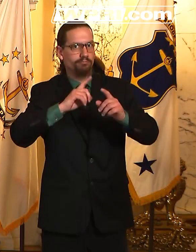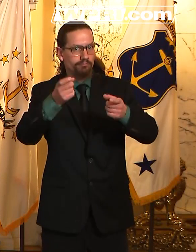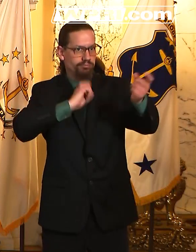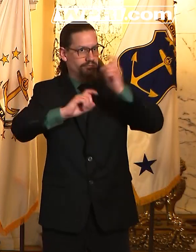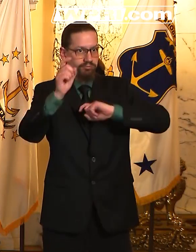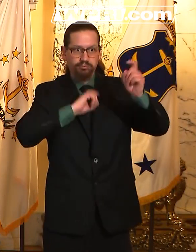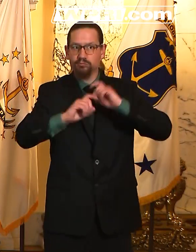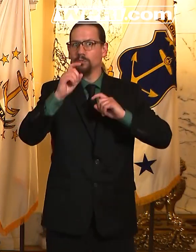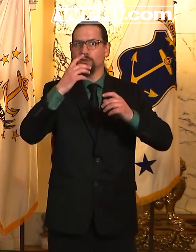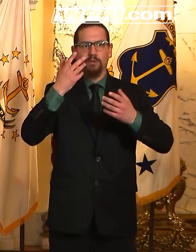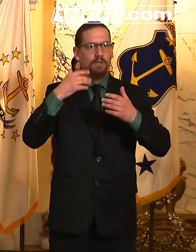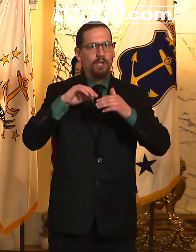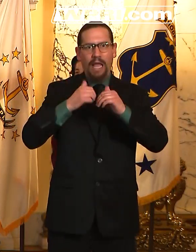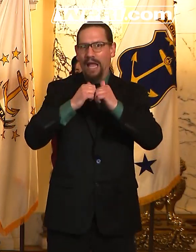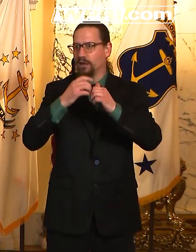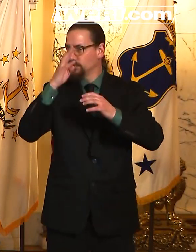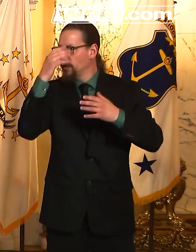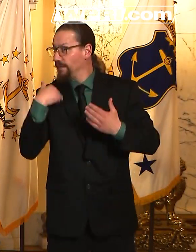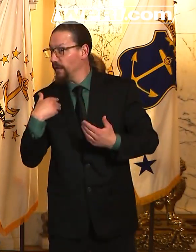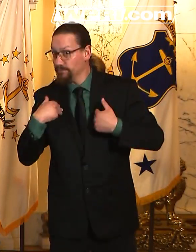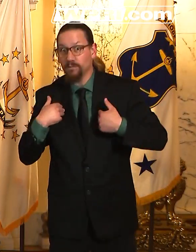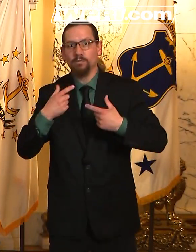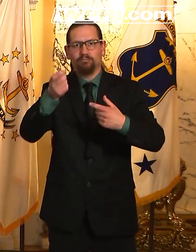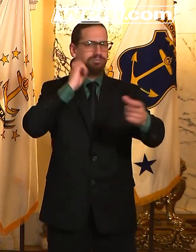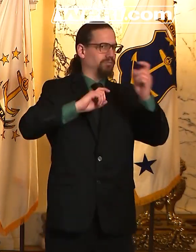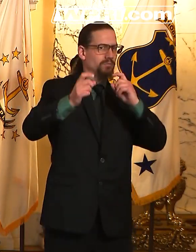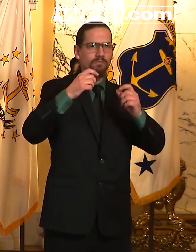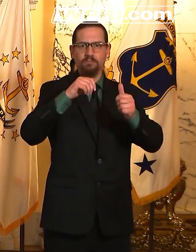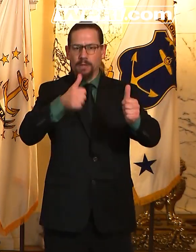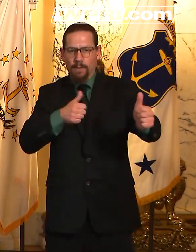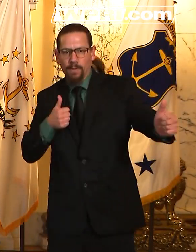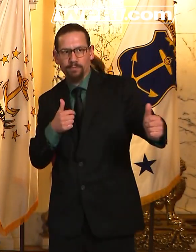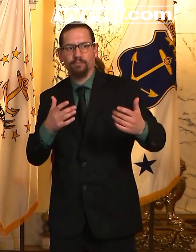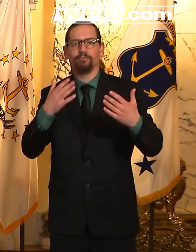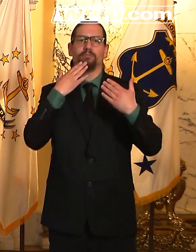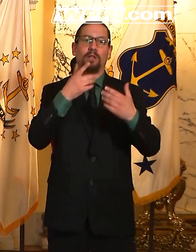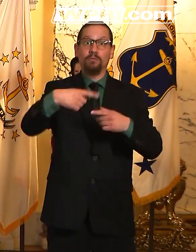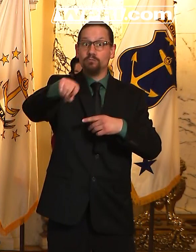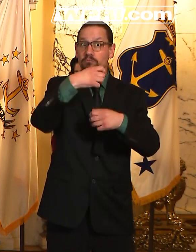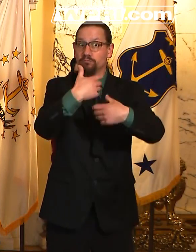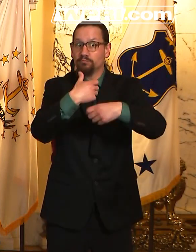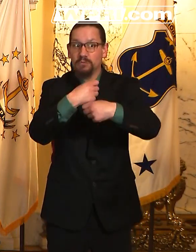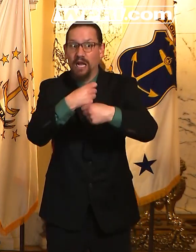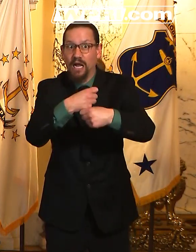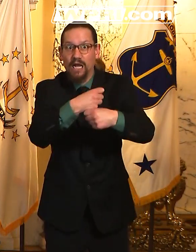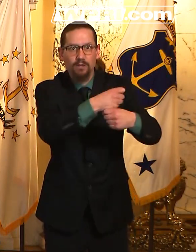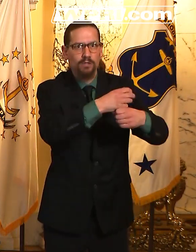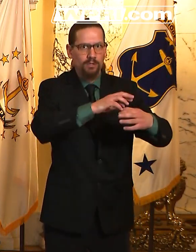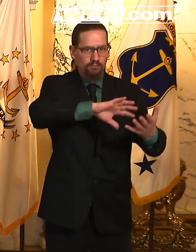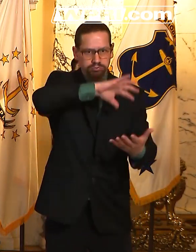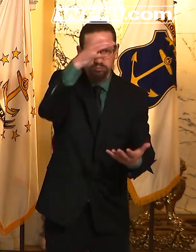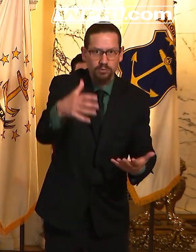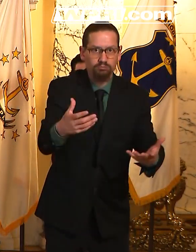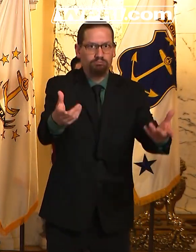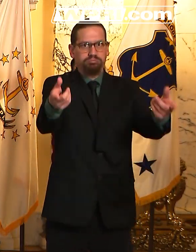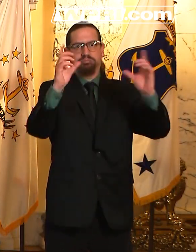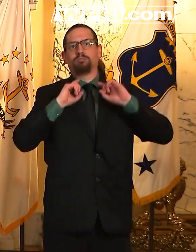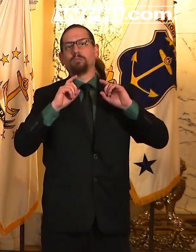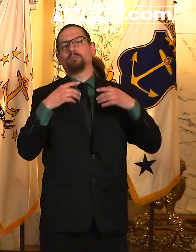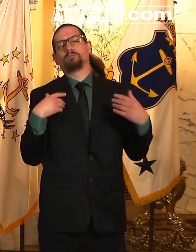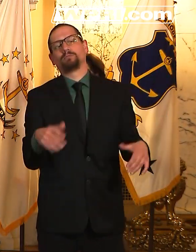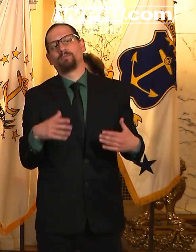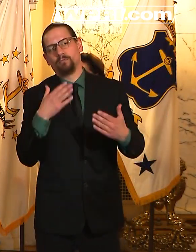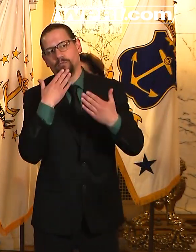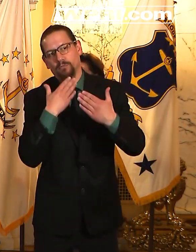about engaging manufacturers and doing what we need for Rhode Island to have those supplies. Until we get to that stable